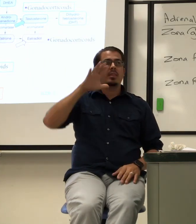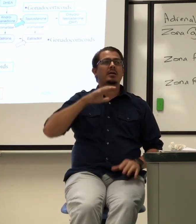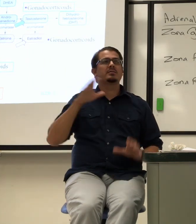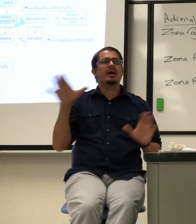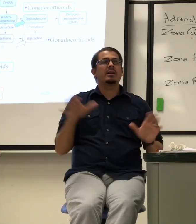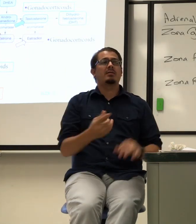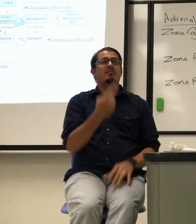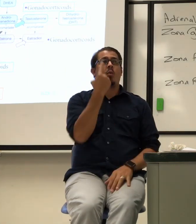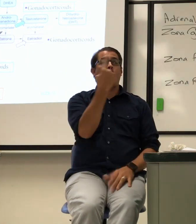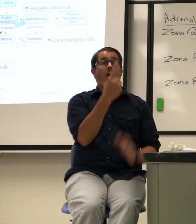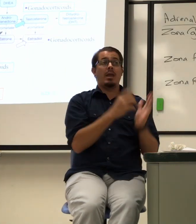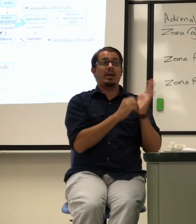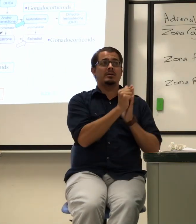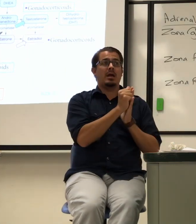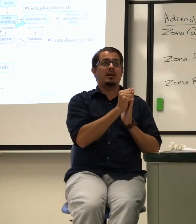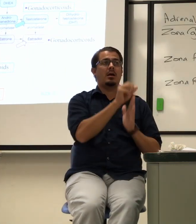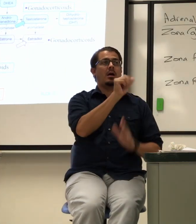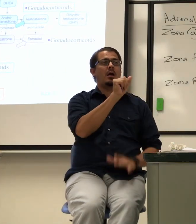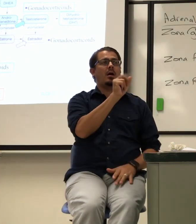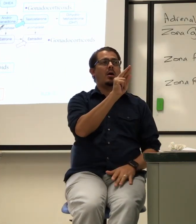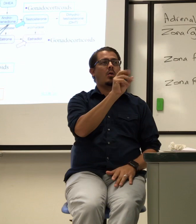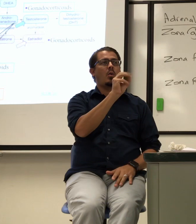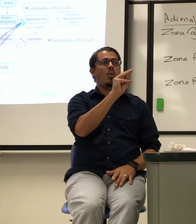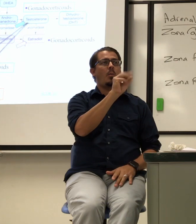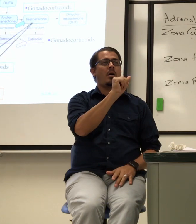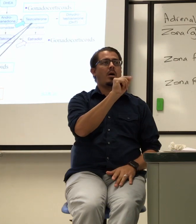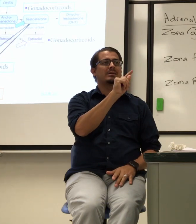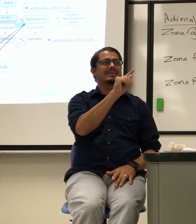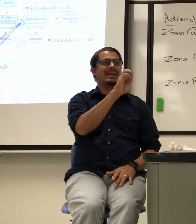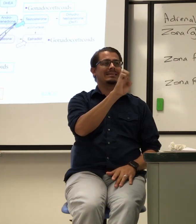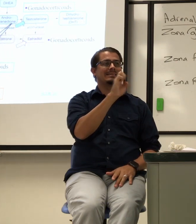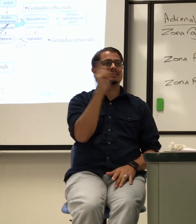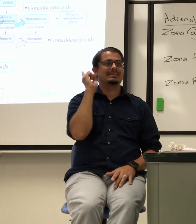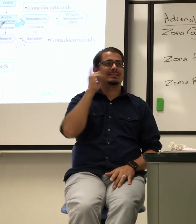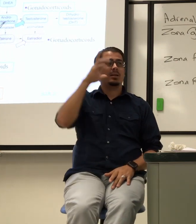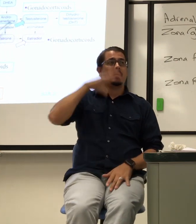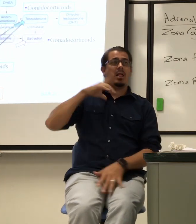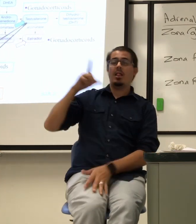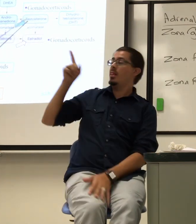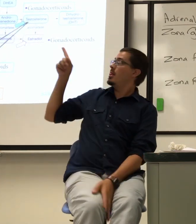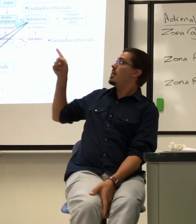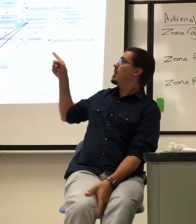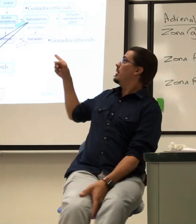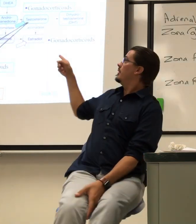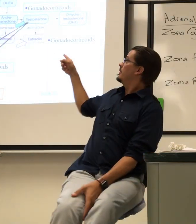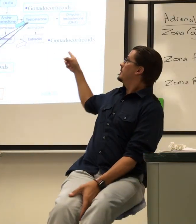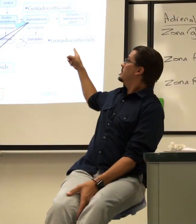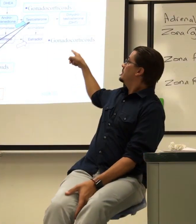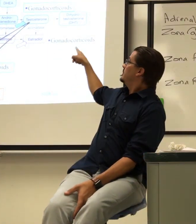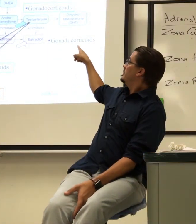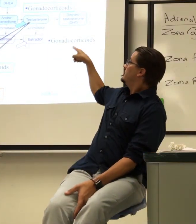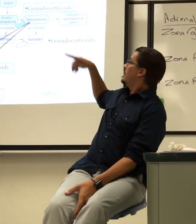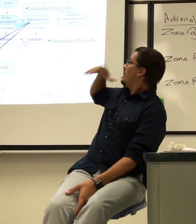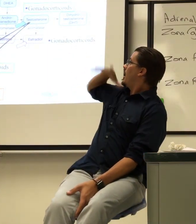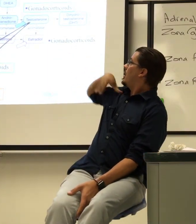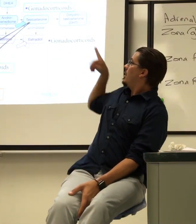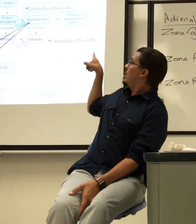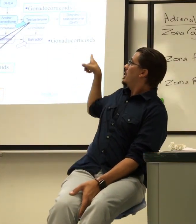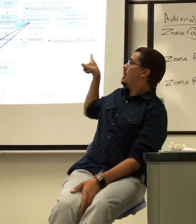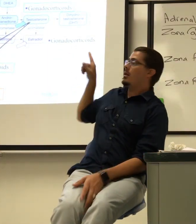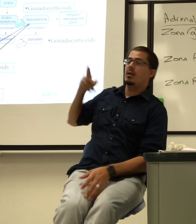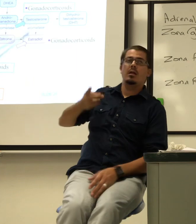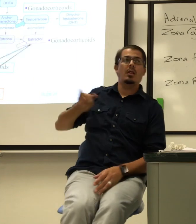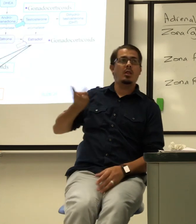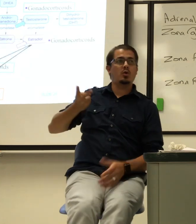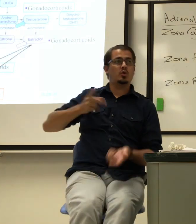one enzyme, aromatase. Here are the male hormones, androstenedione and testosterone. They're converted